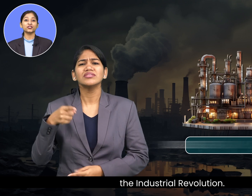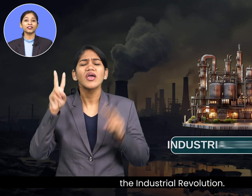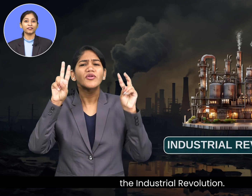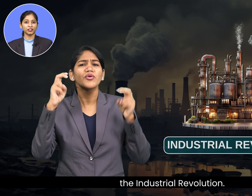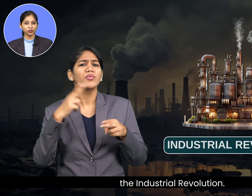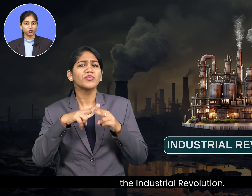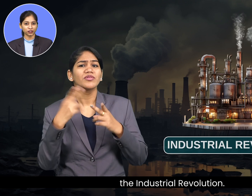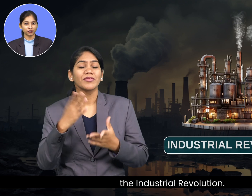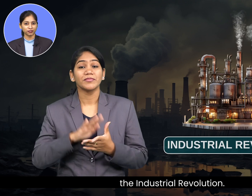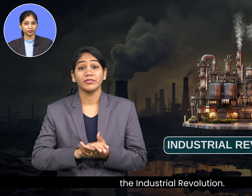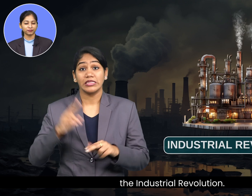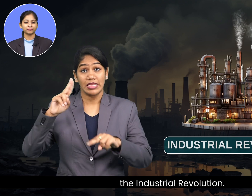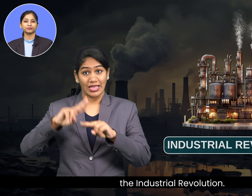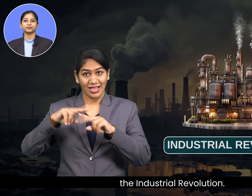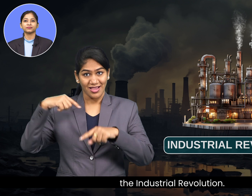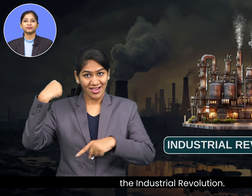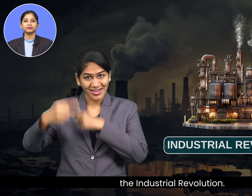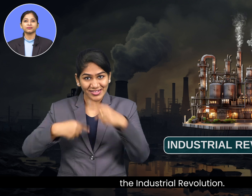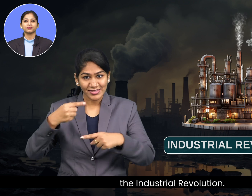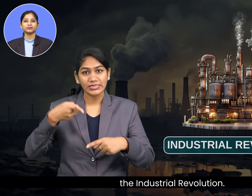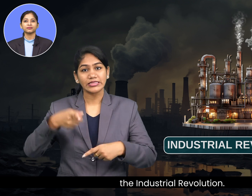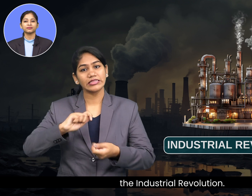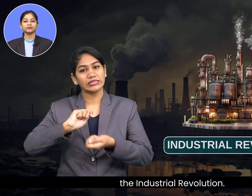the Industrial Revolution.